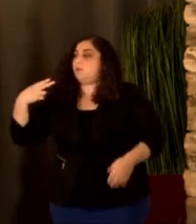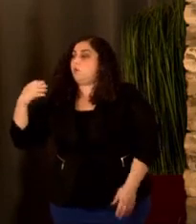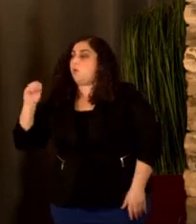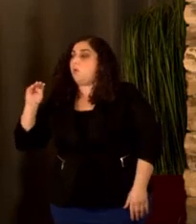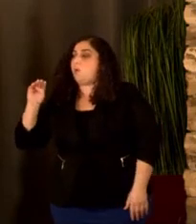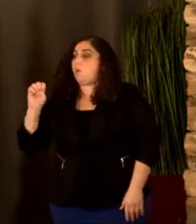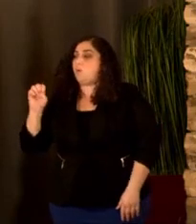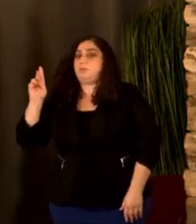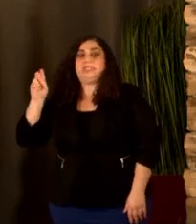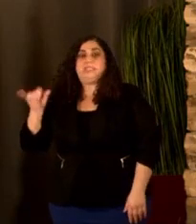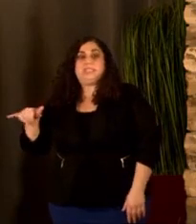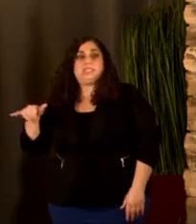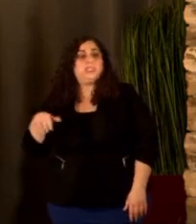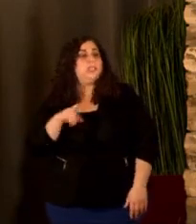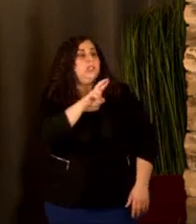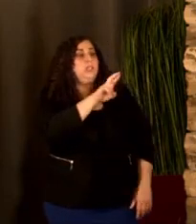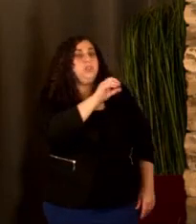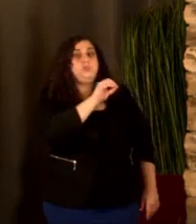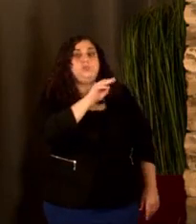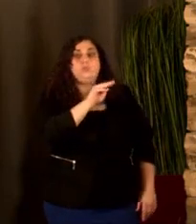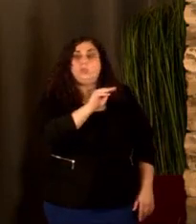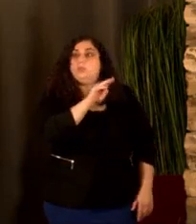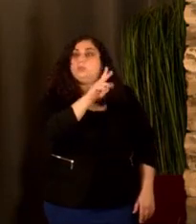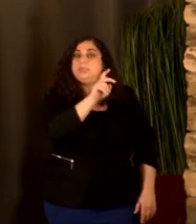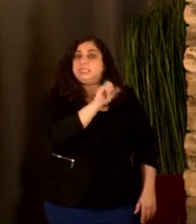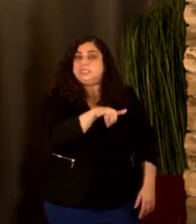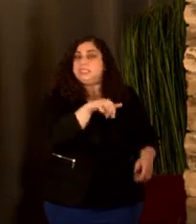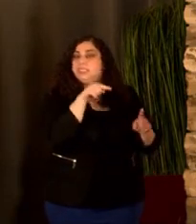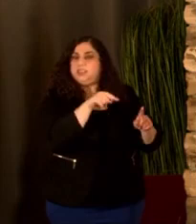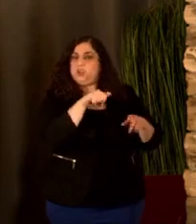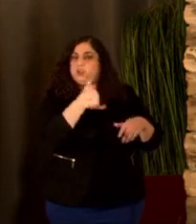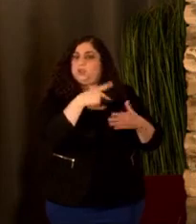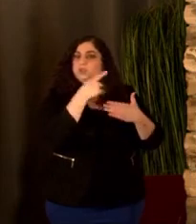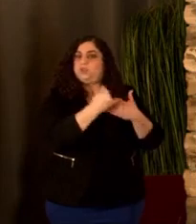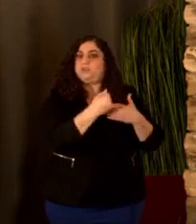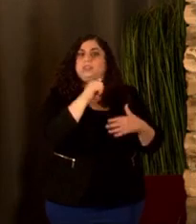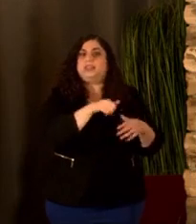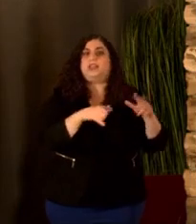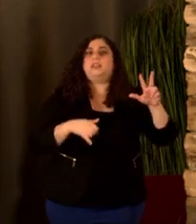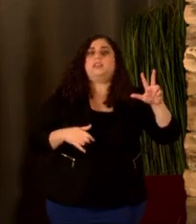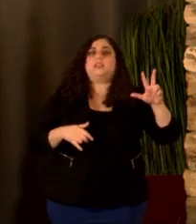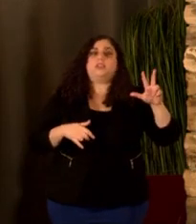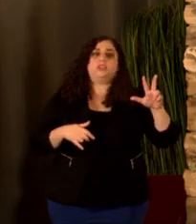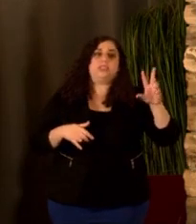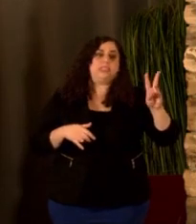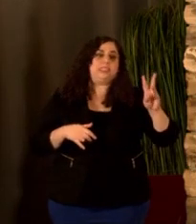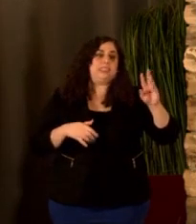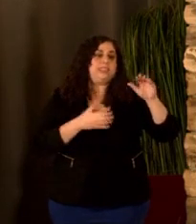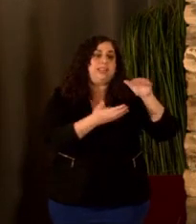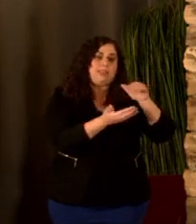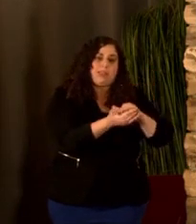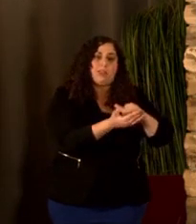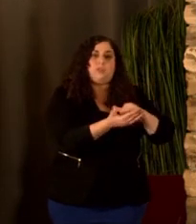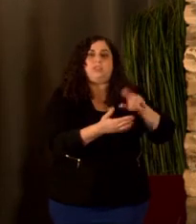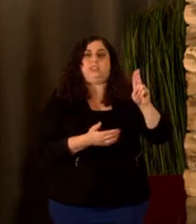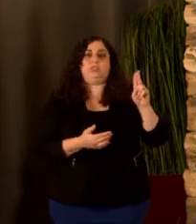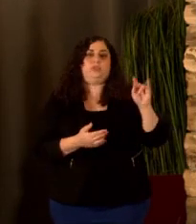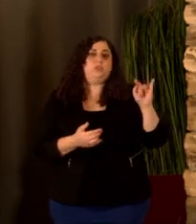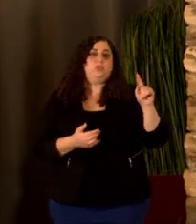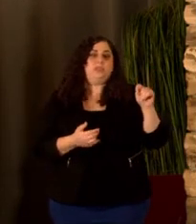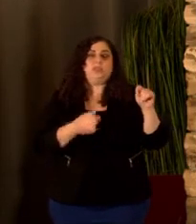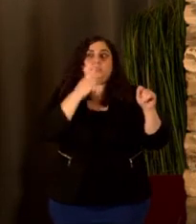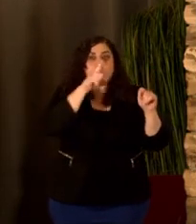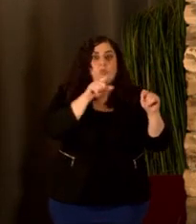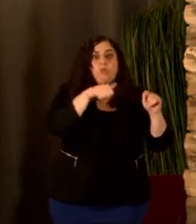has provided support for 36,000 homeless individuals since last April. Another important program that also is